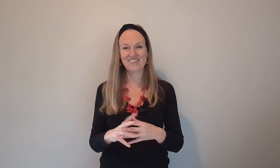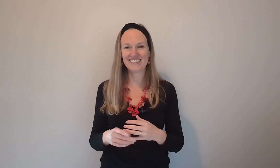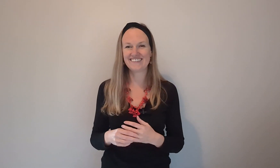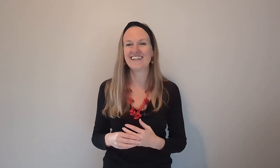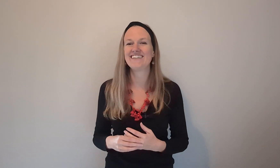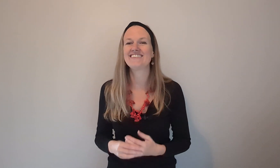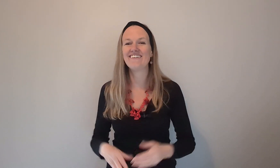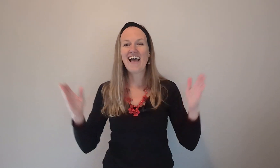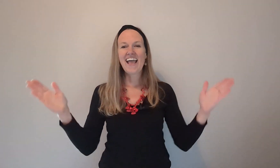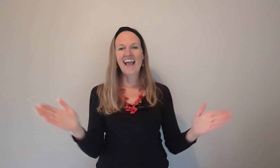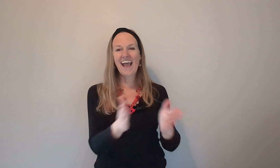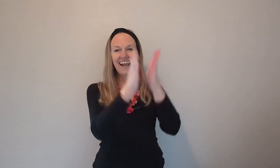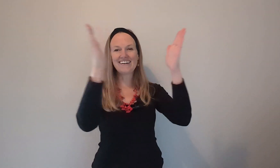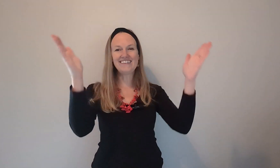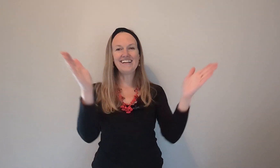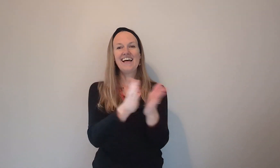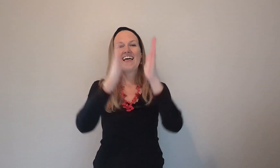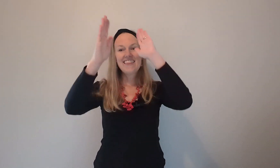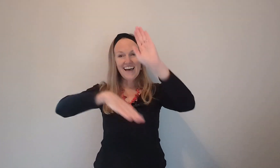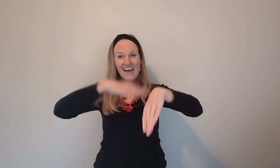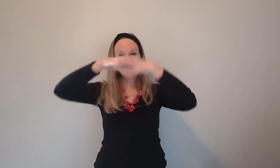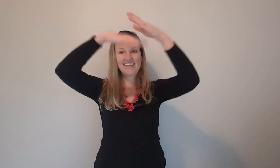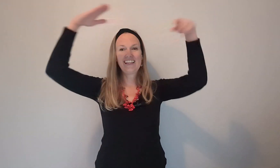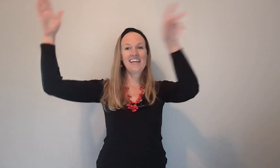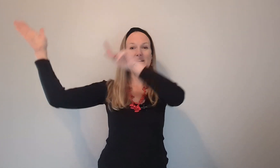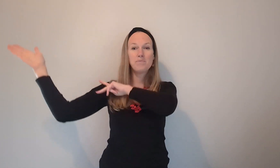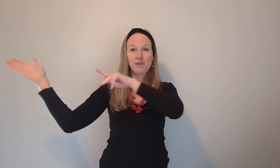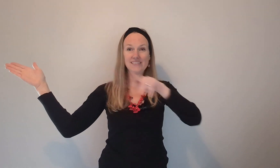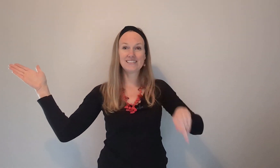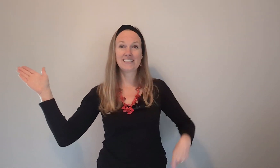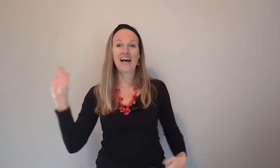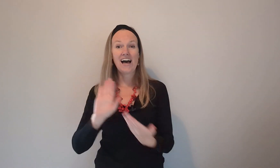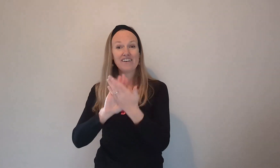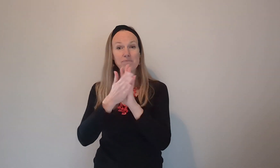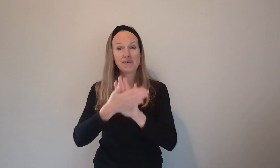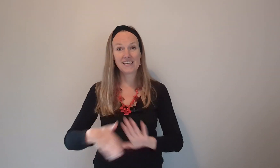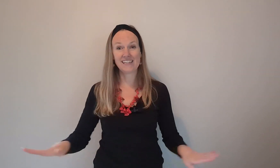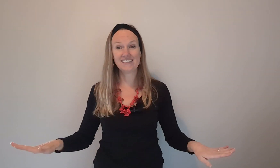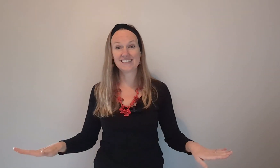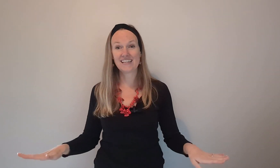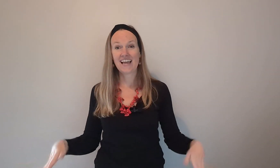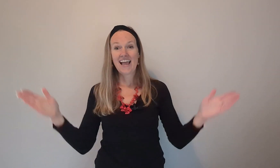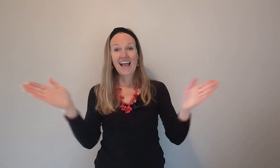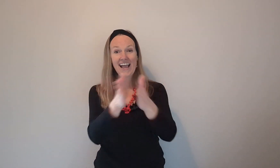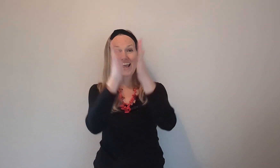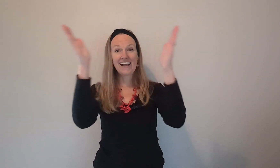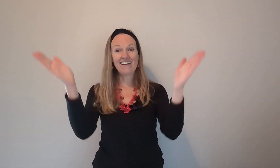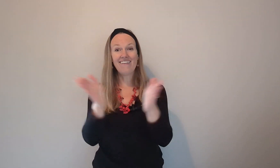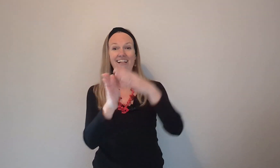verse 3. So, hail the heavenly Prince of Peace. Hail